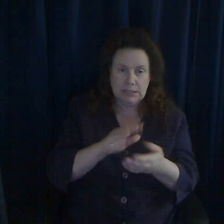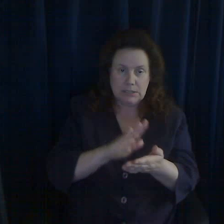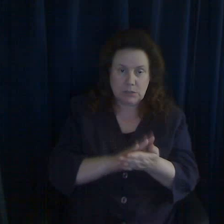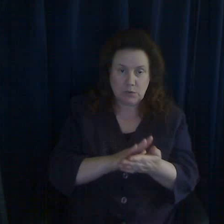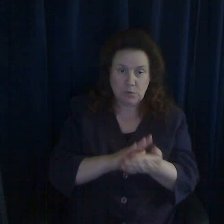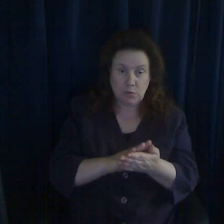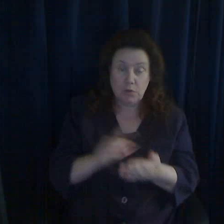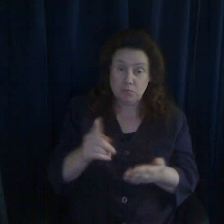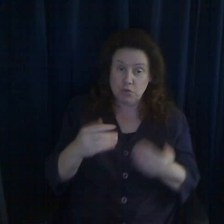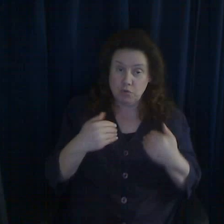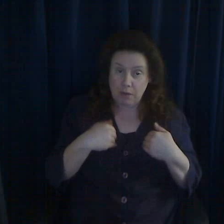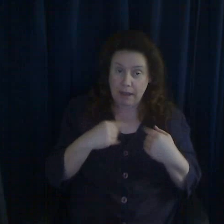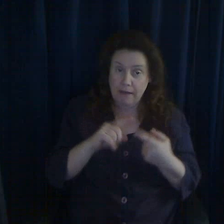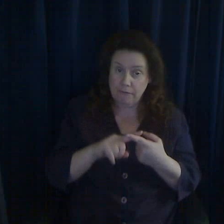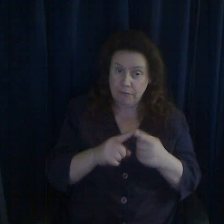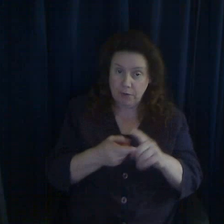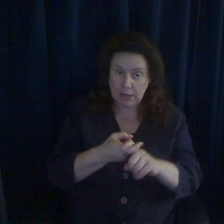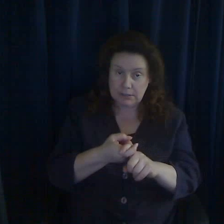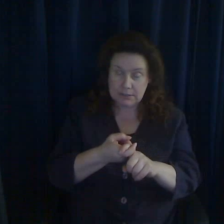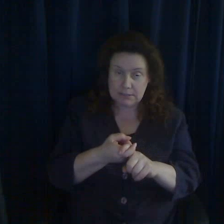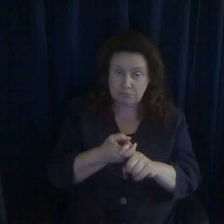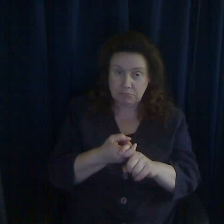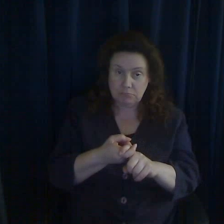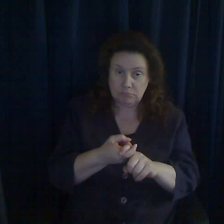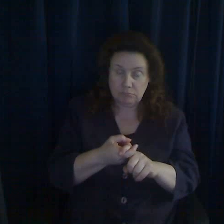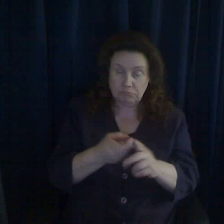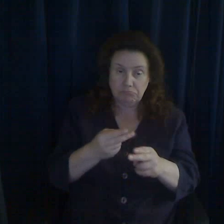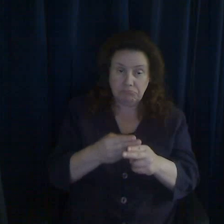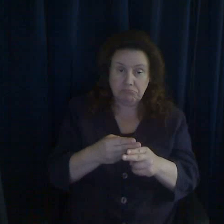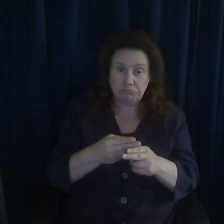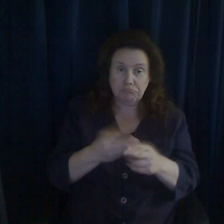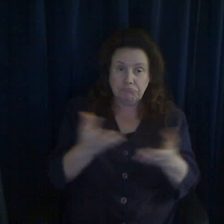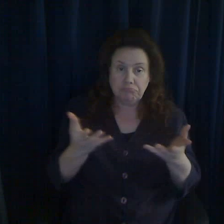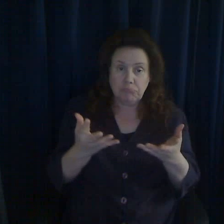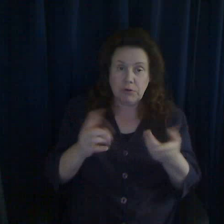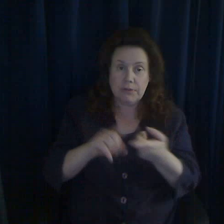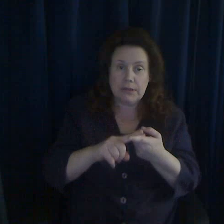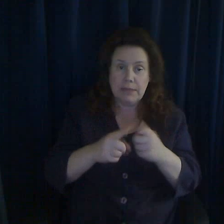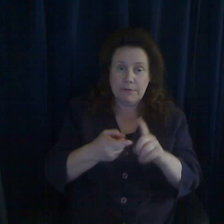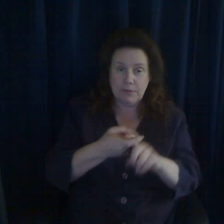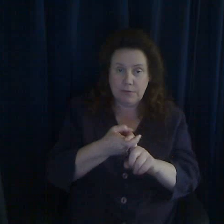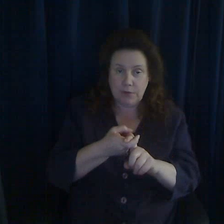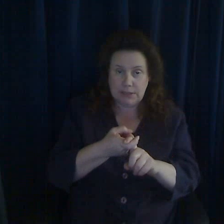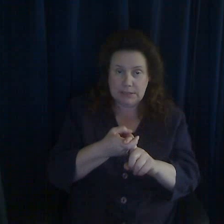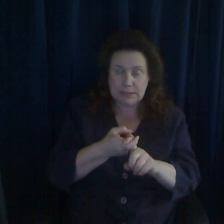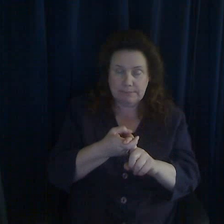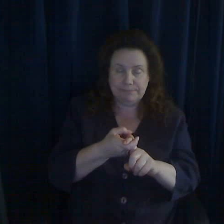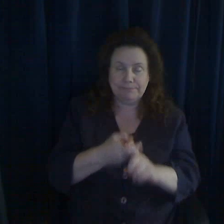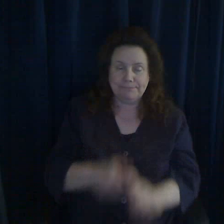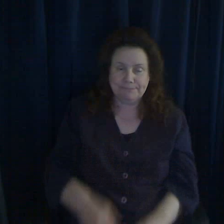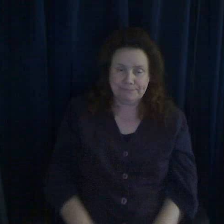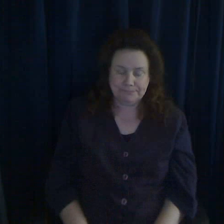In school, you have friends. What are the name of your friends?